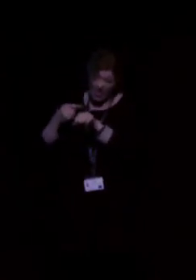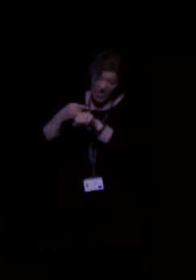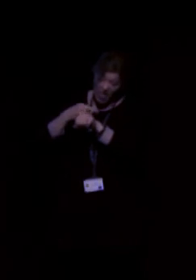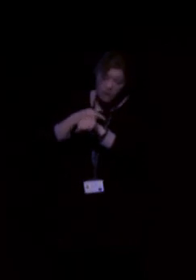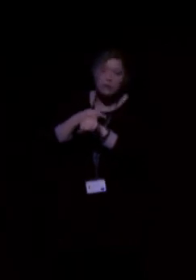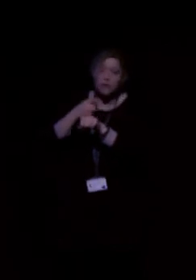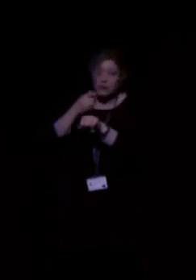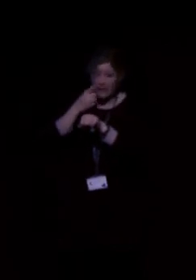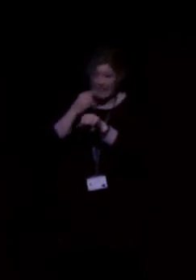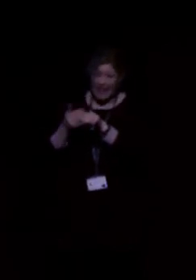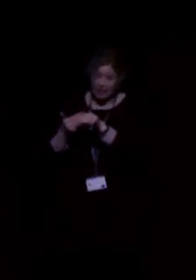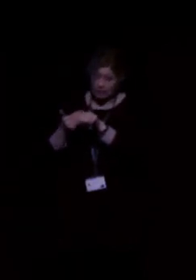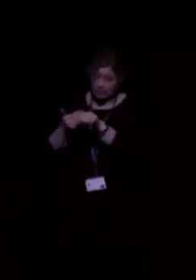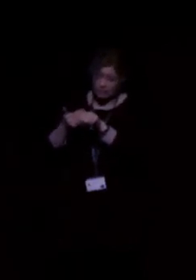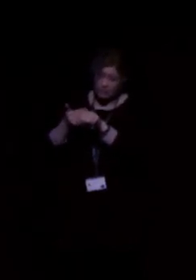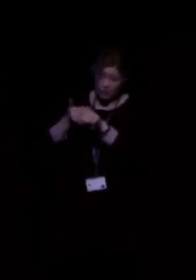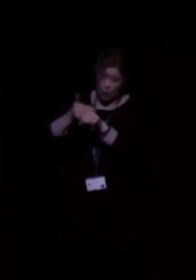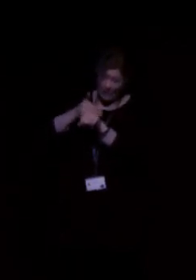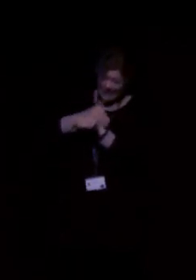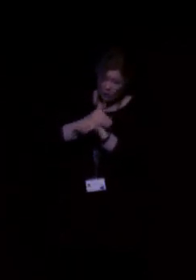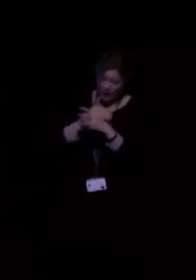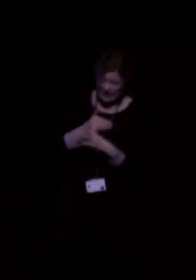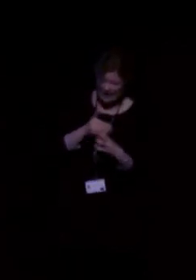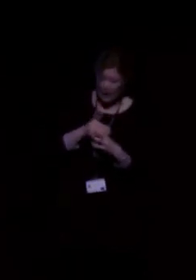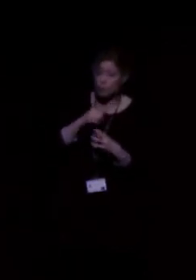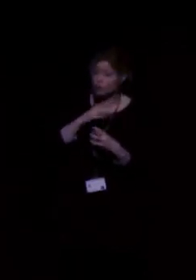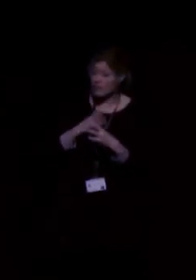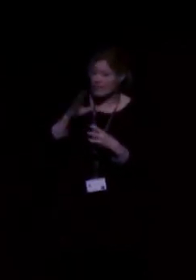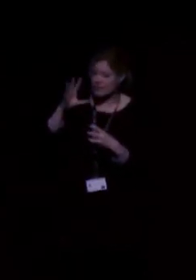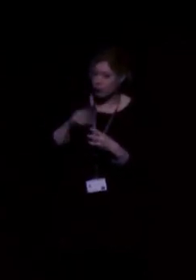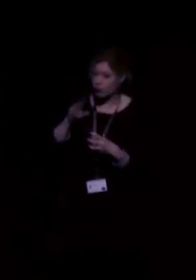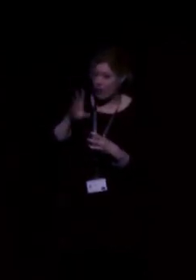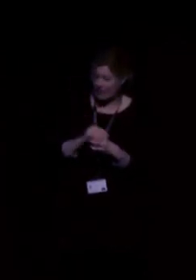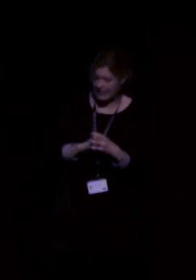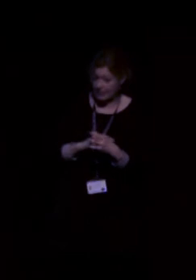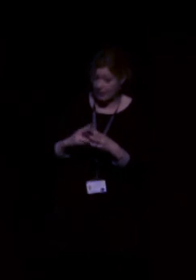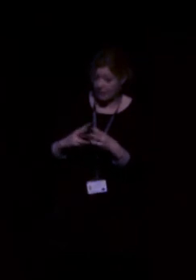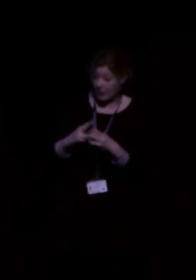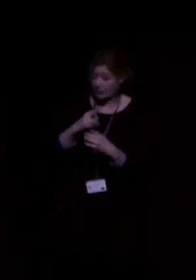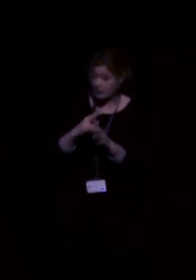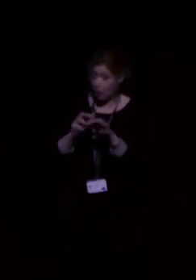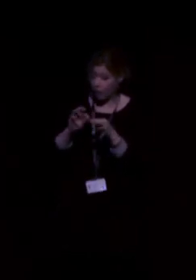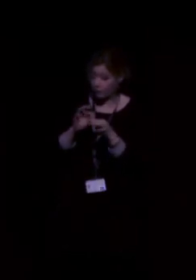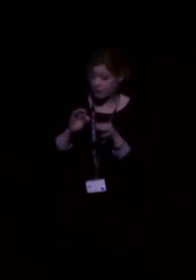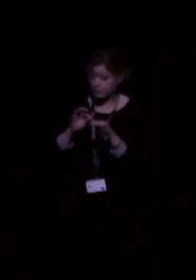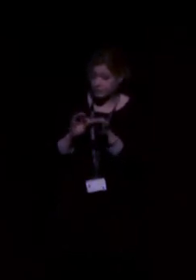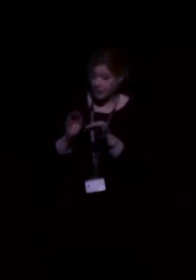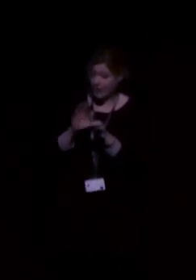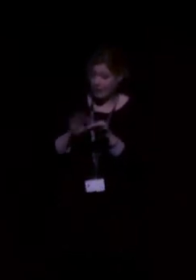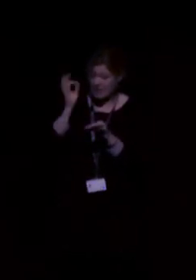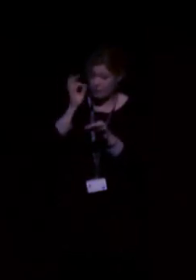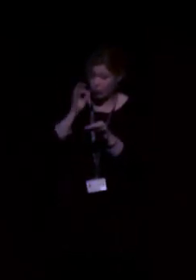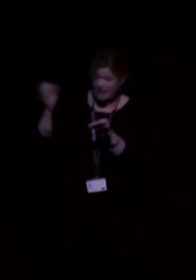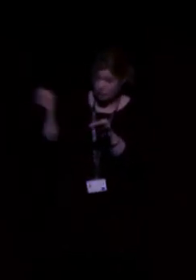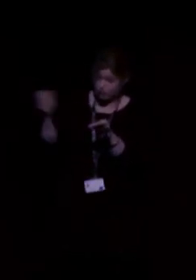the endolymphatic sac, which is a drain at the back of the ear. By clipping that off, you stop the sudden rush of